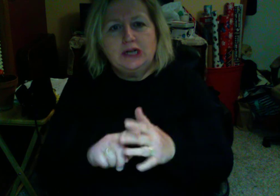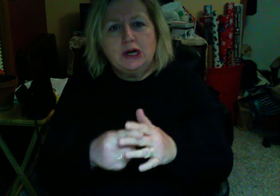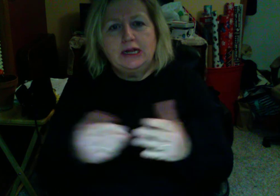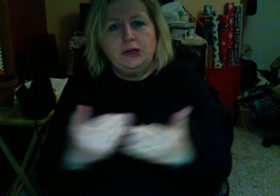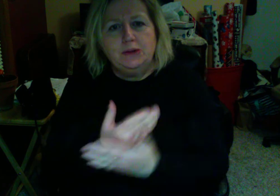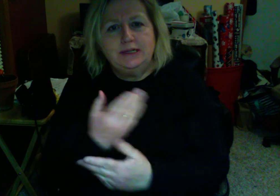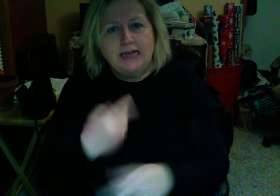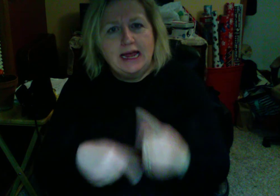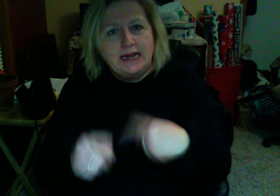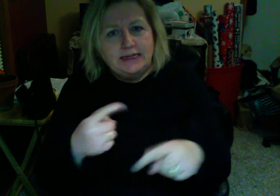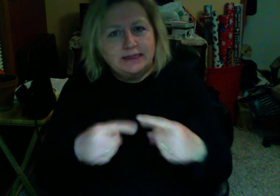started new signs,